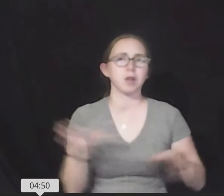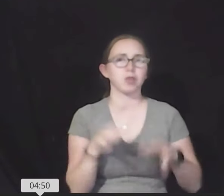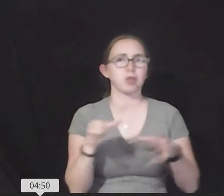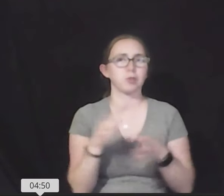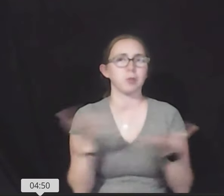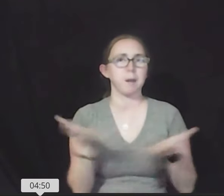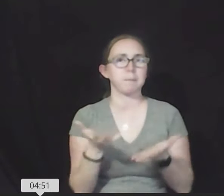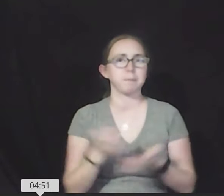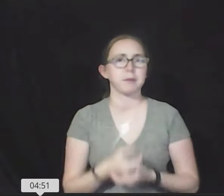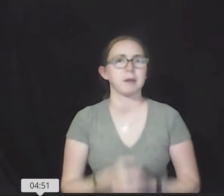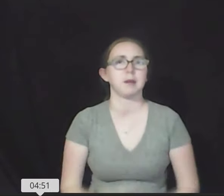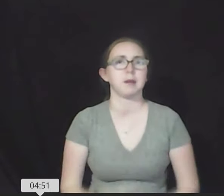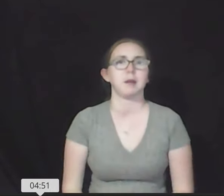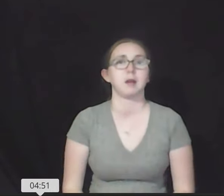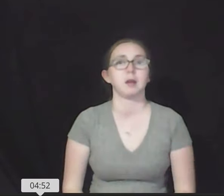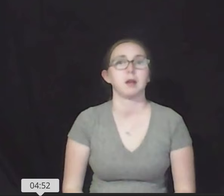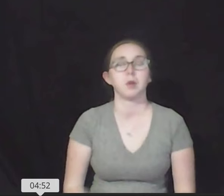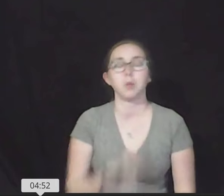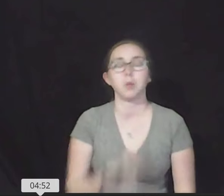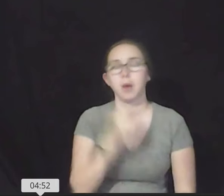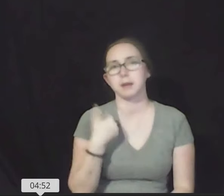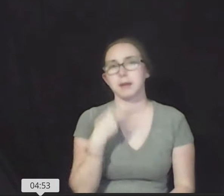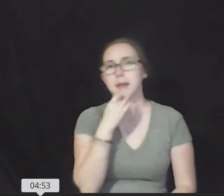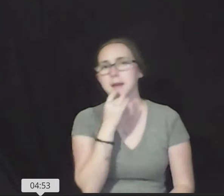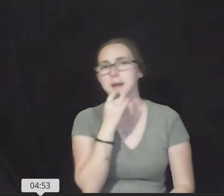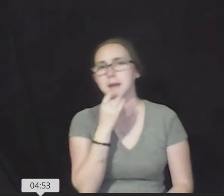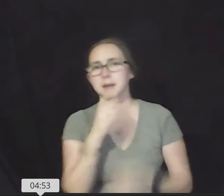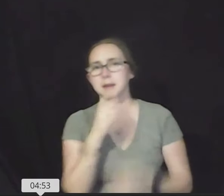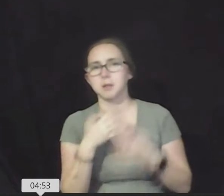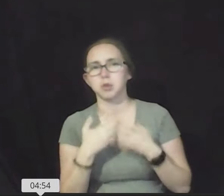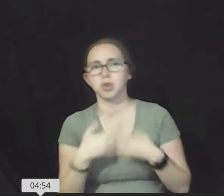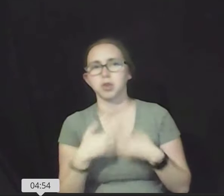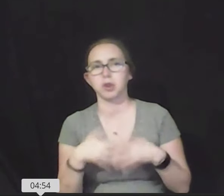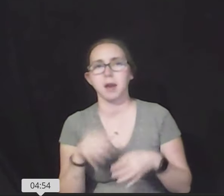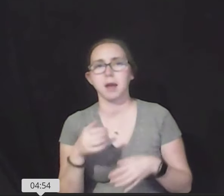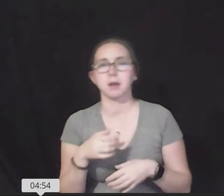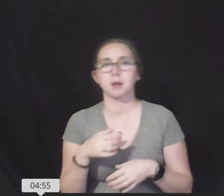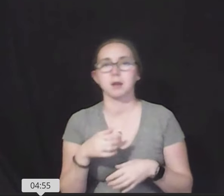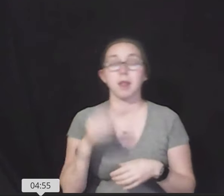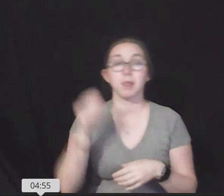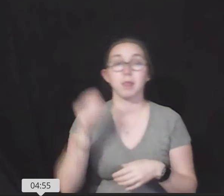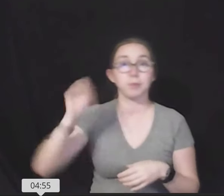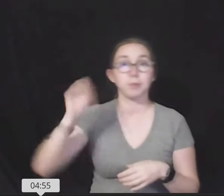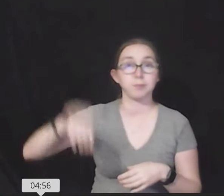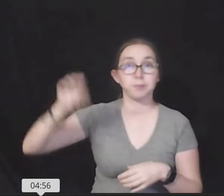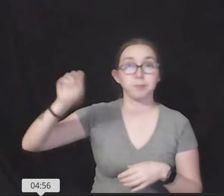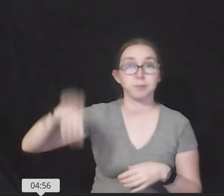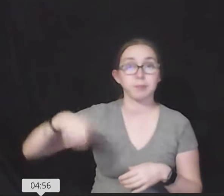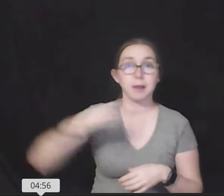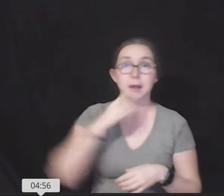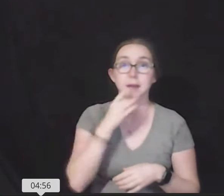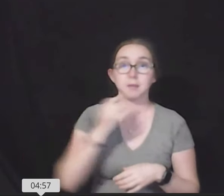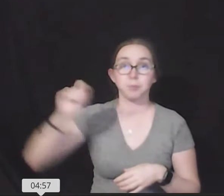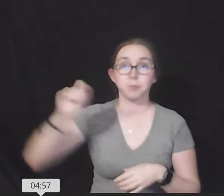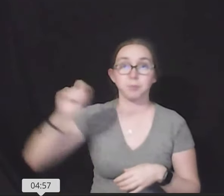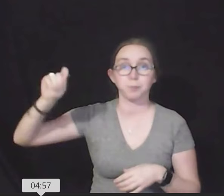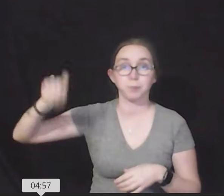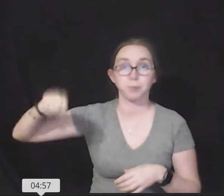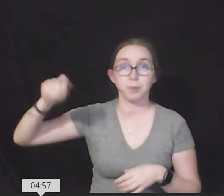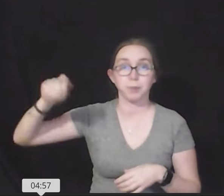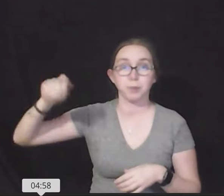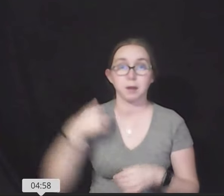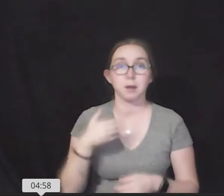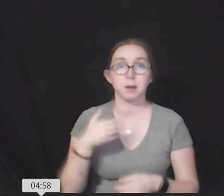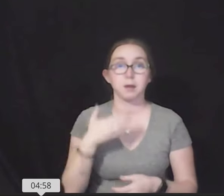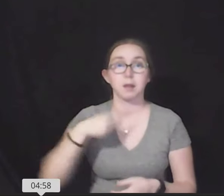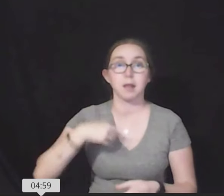Lights and machines. Karina? Flipping a light switch since our keyword is lights. Daniel, can you hear me? Power. All right, so everyone will turn